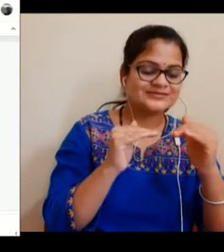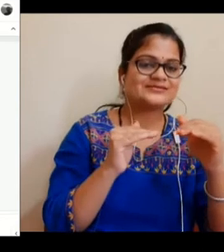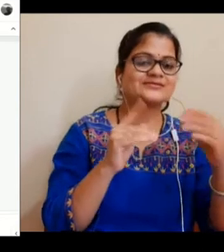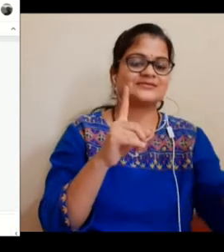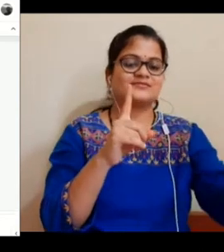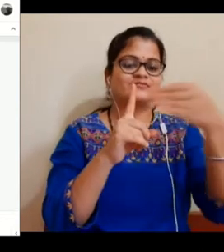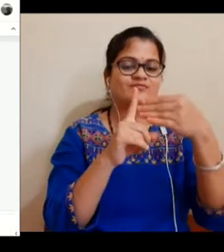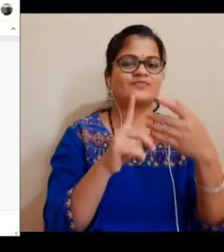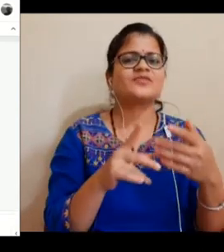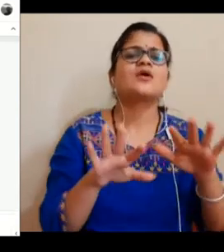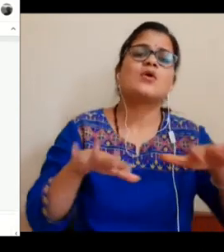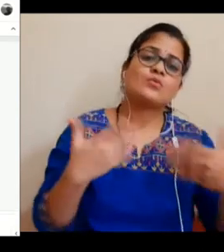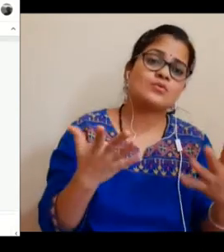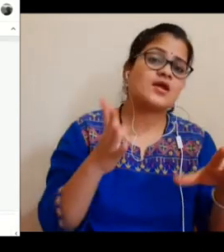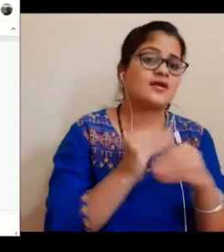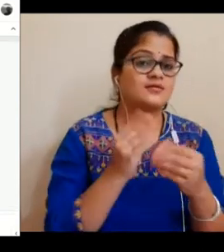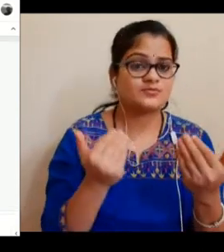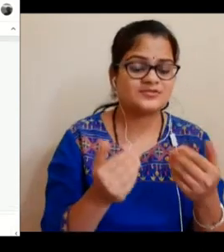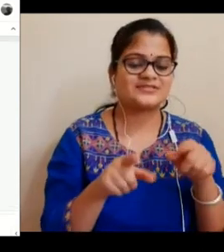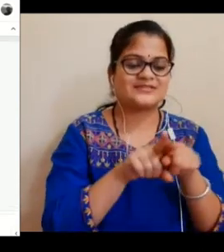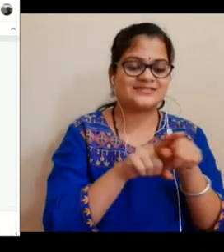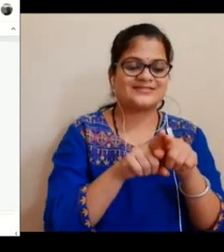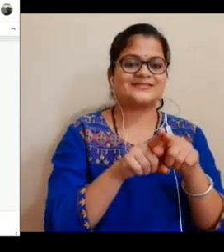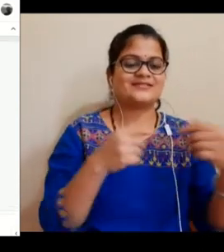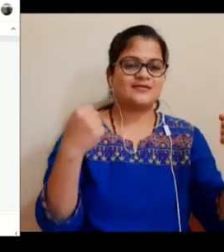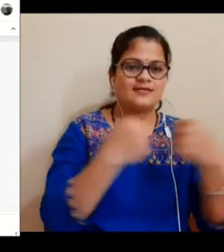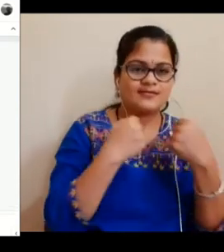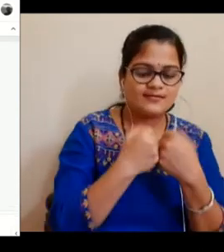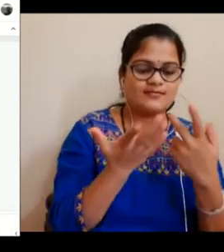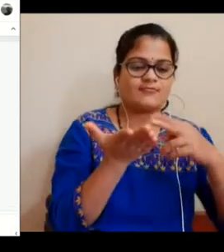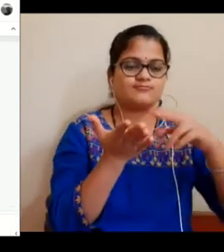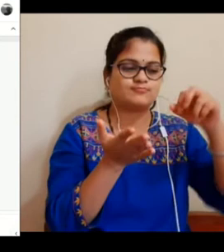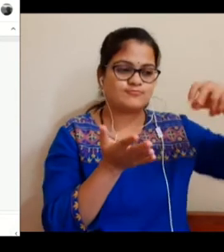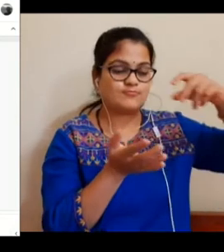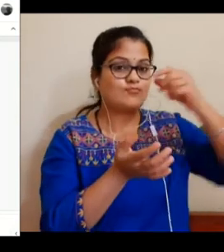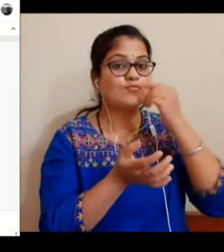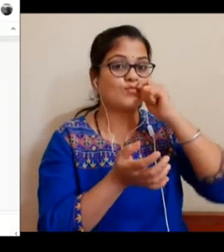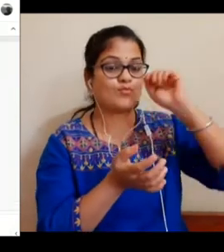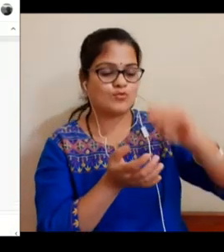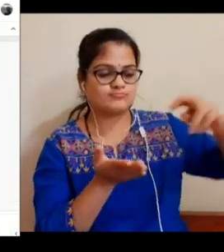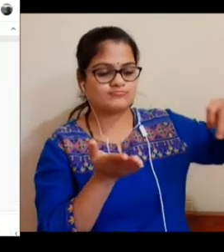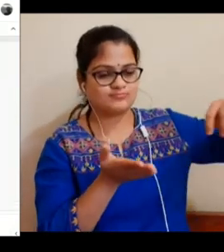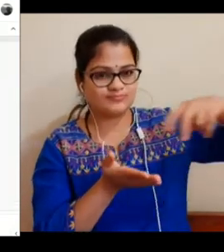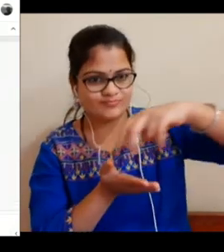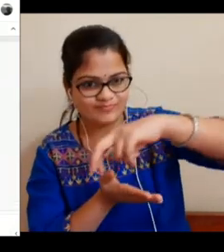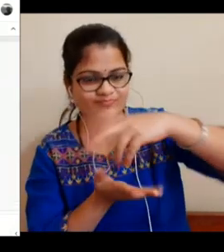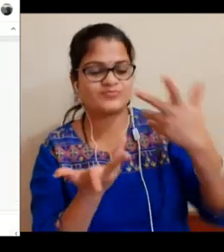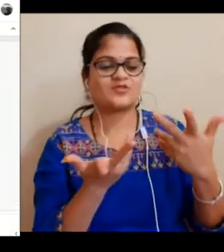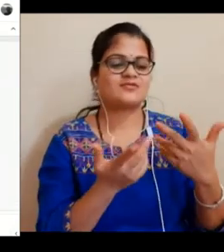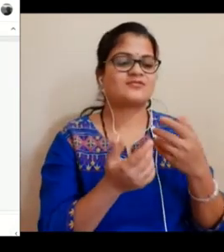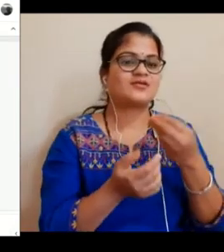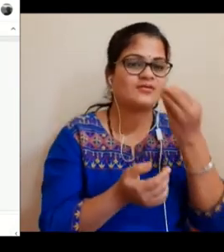boy walking or somebody falling, somebody hitting something going and eating